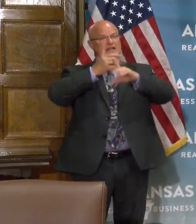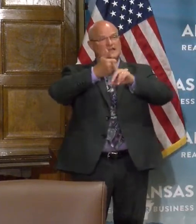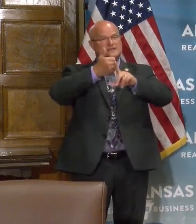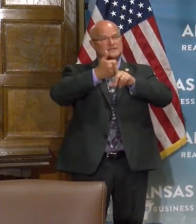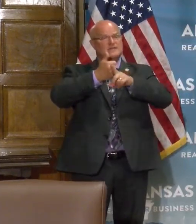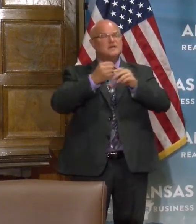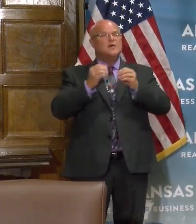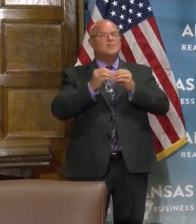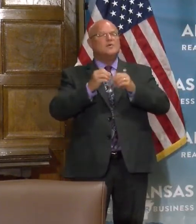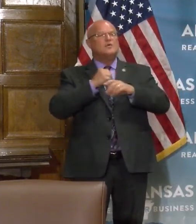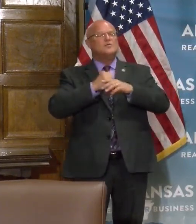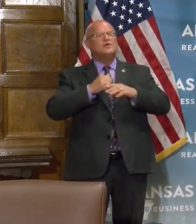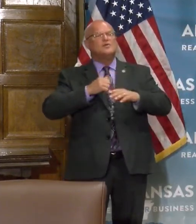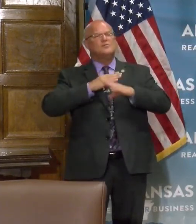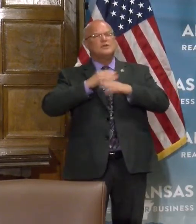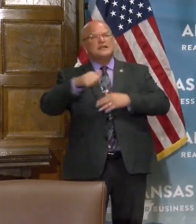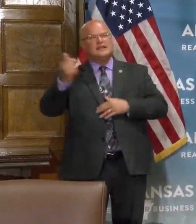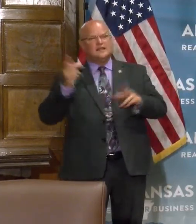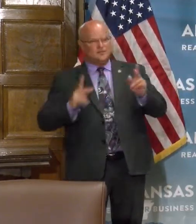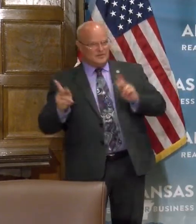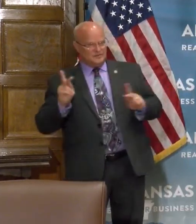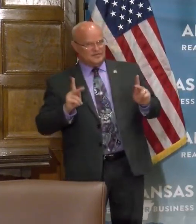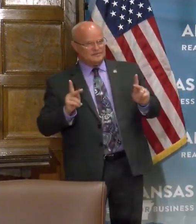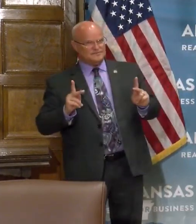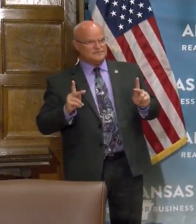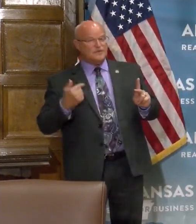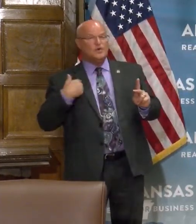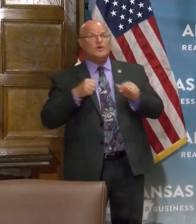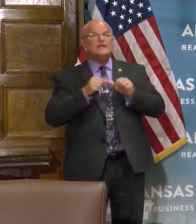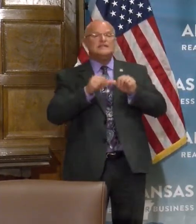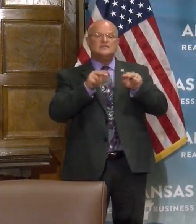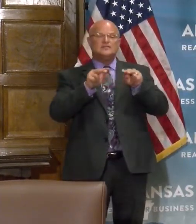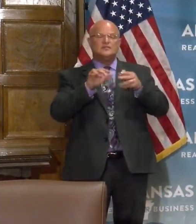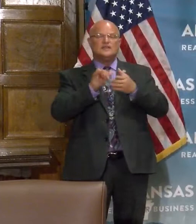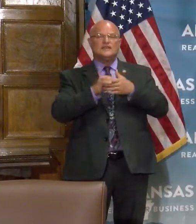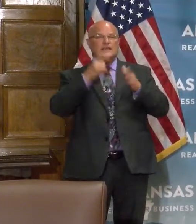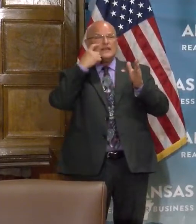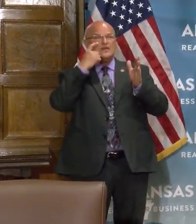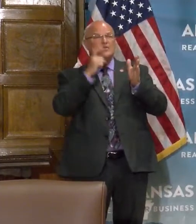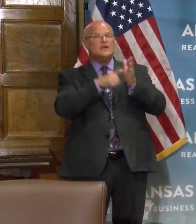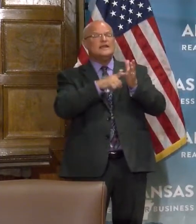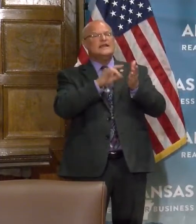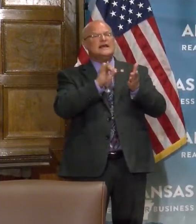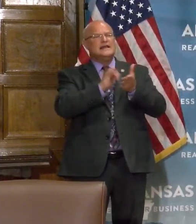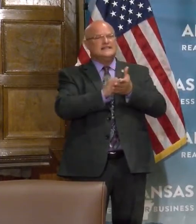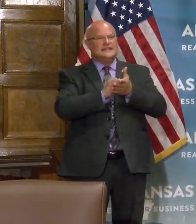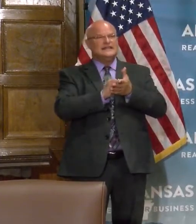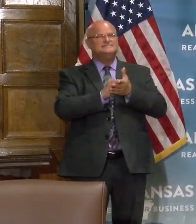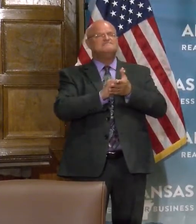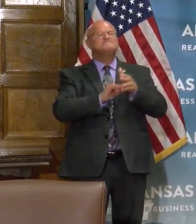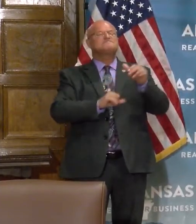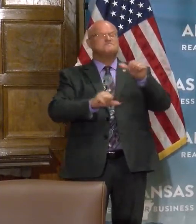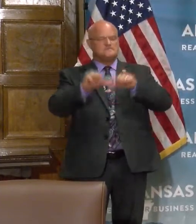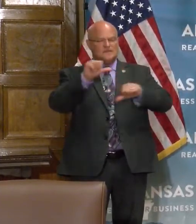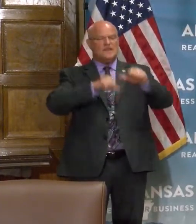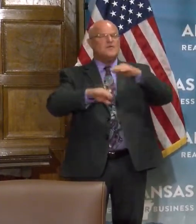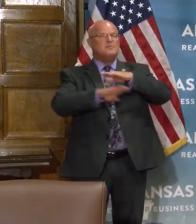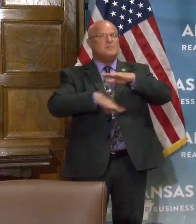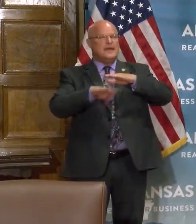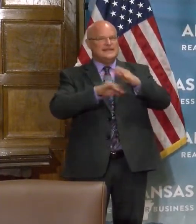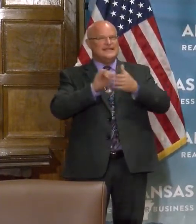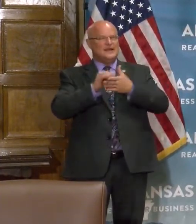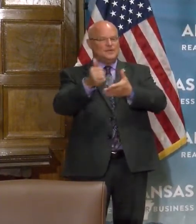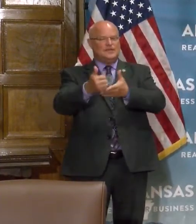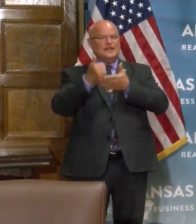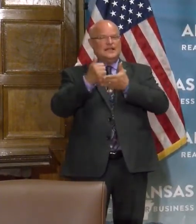themselves, but more importantly, to protect others. We continue to look at that, recognizing that there is a scientific basis that